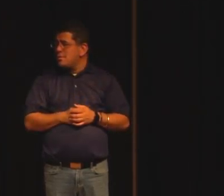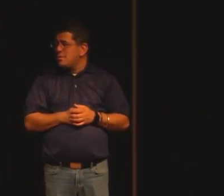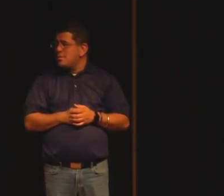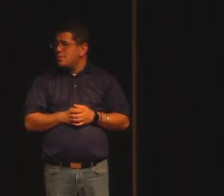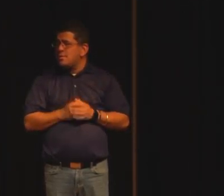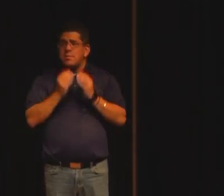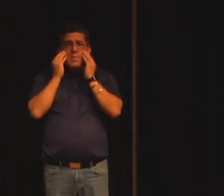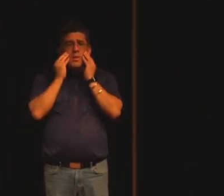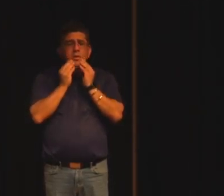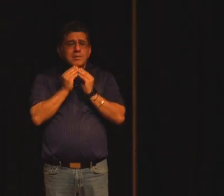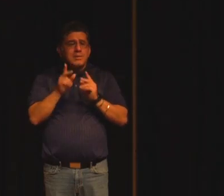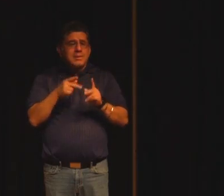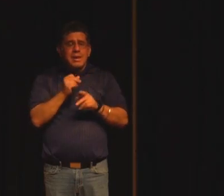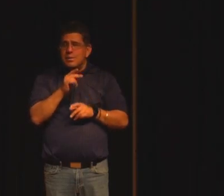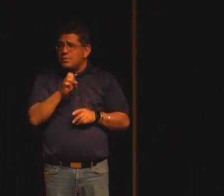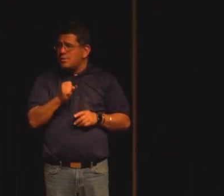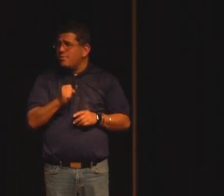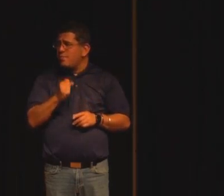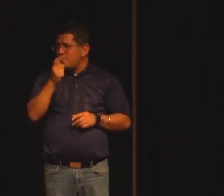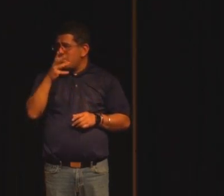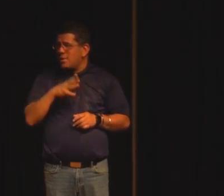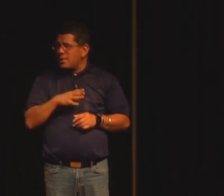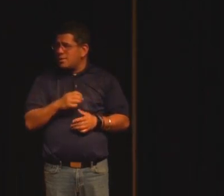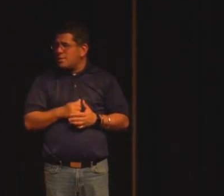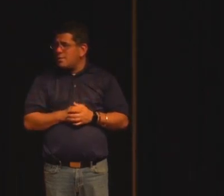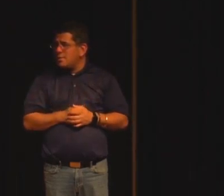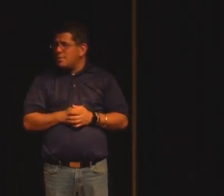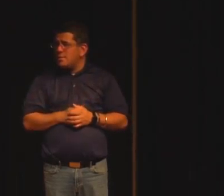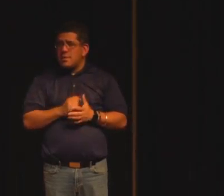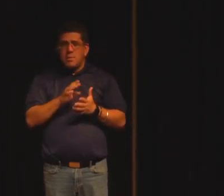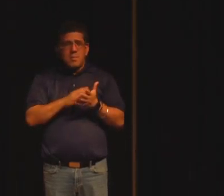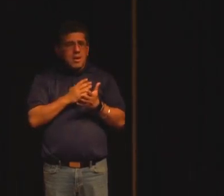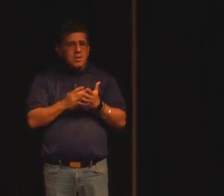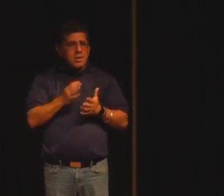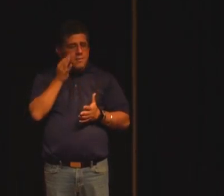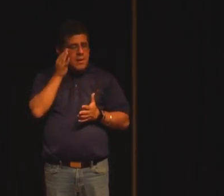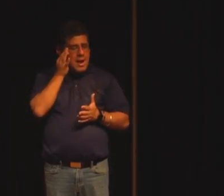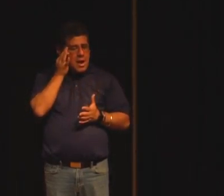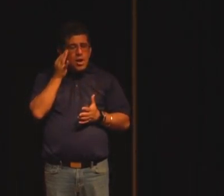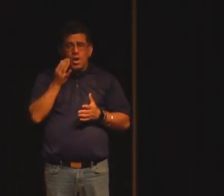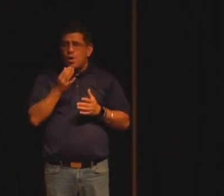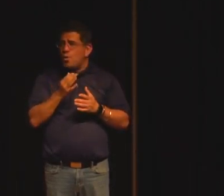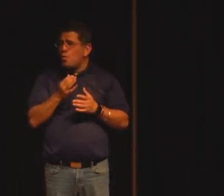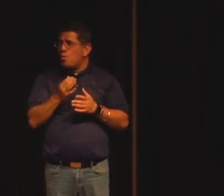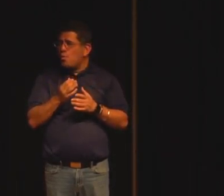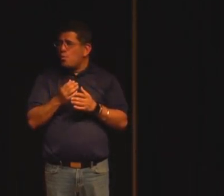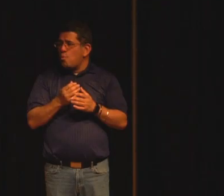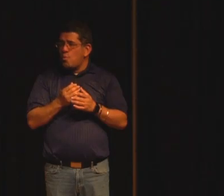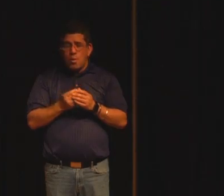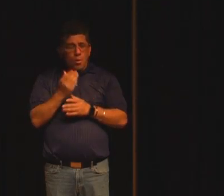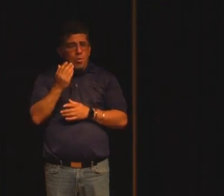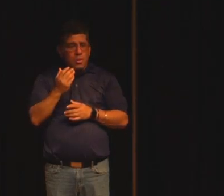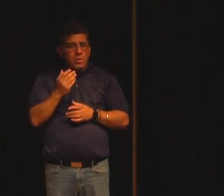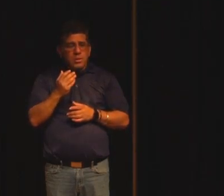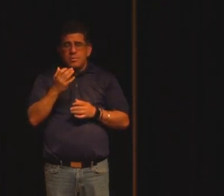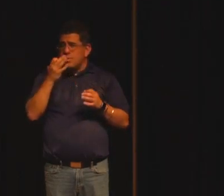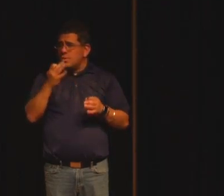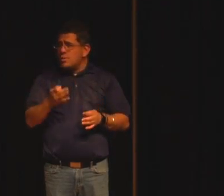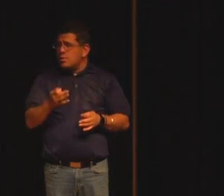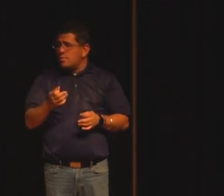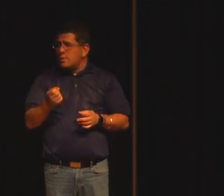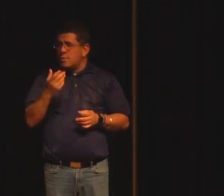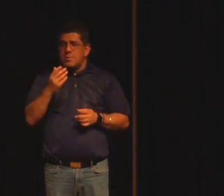beard styles for men. There is a pattern of hair growth on the male face that is somewhat genetically determined that basically says